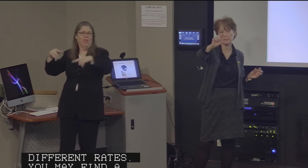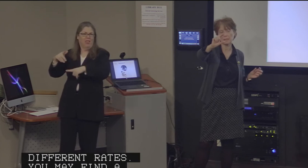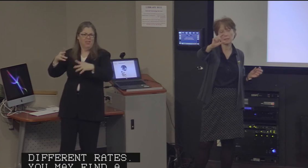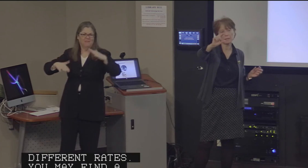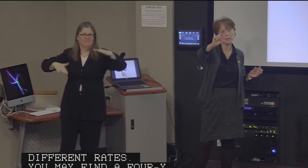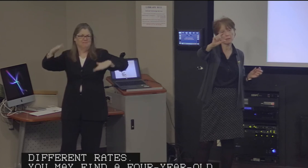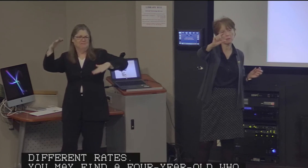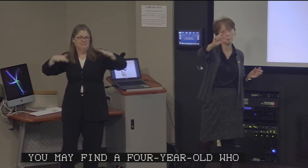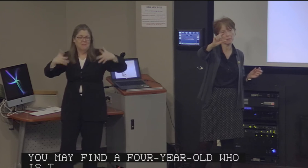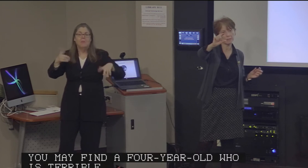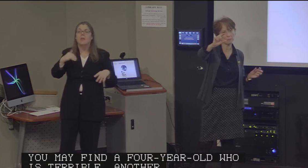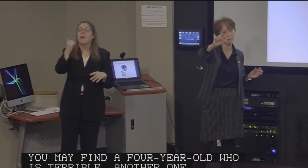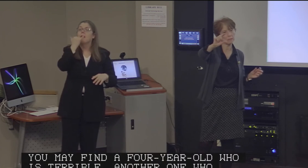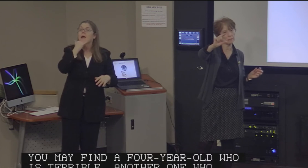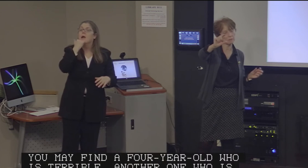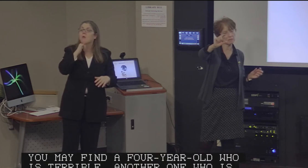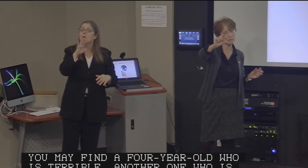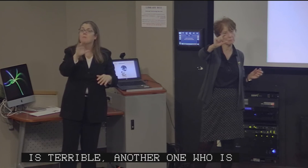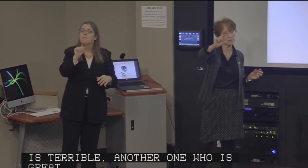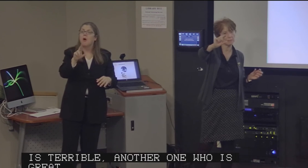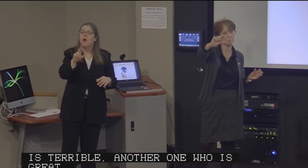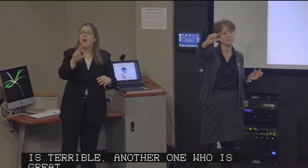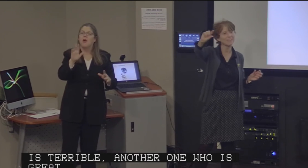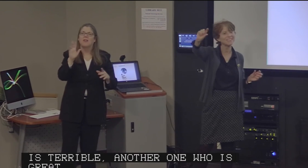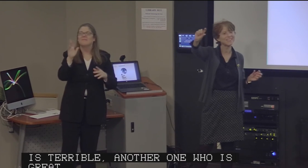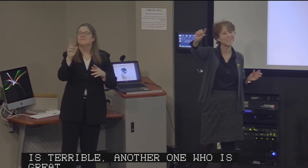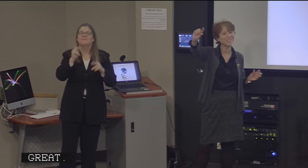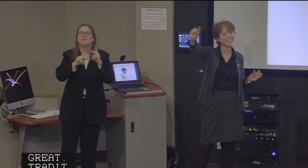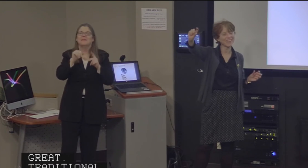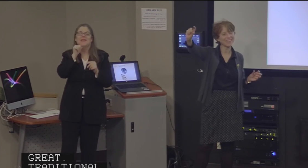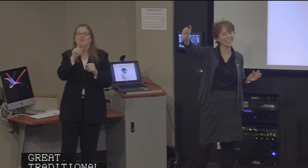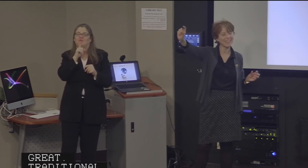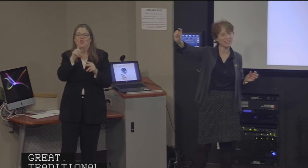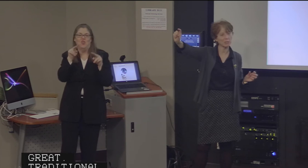bars. The error bars are only a nuisance because it prevents you